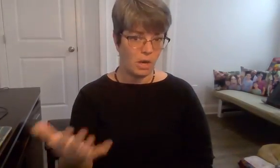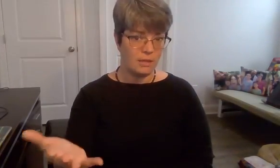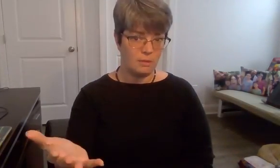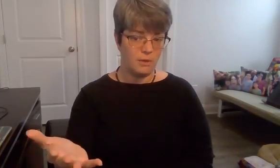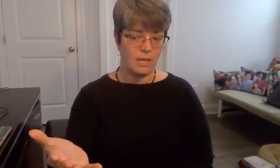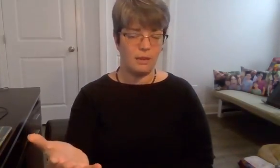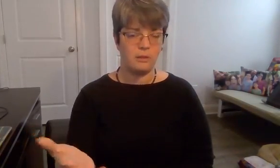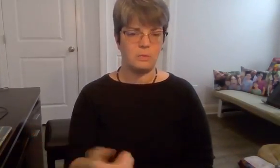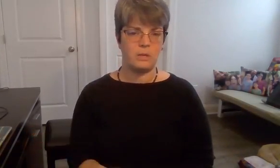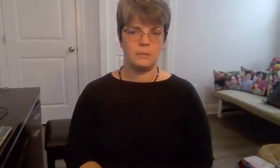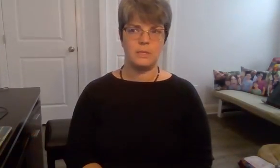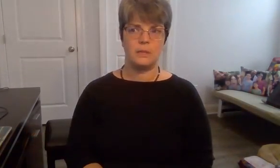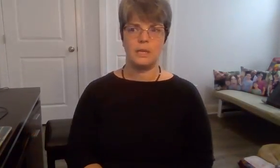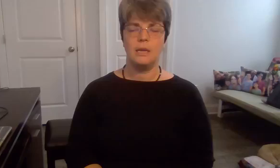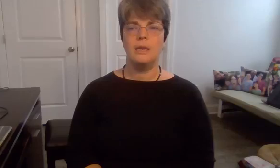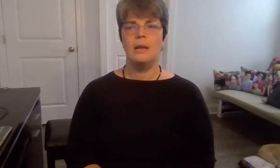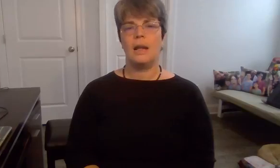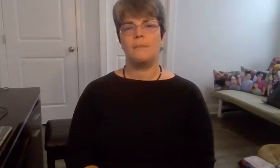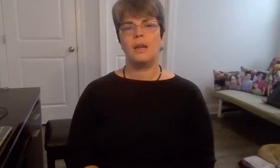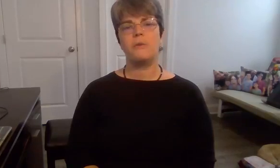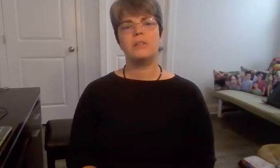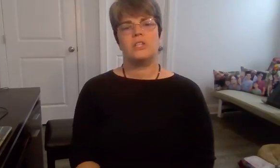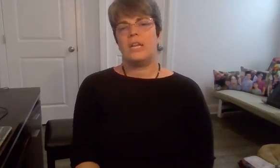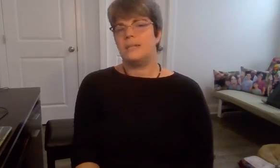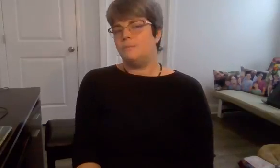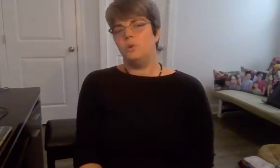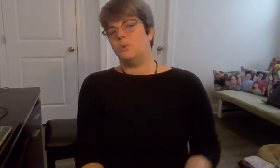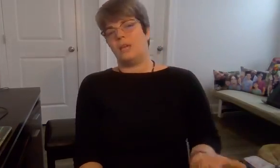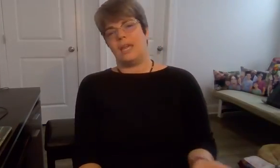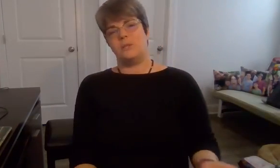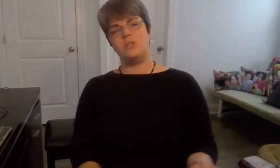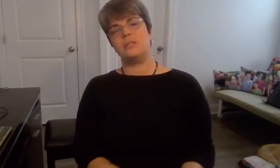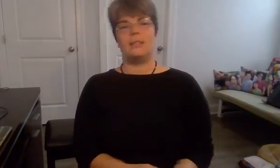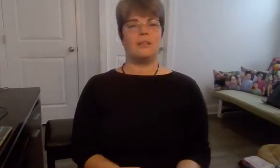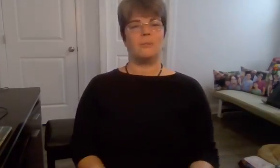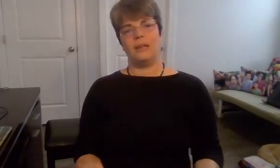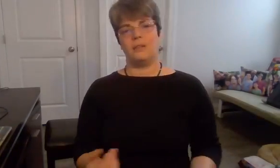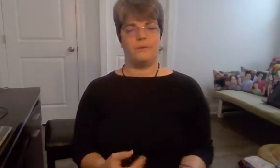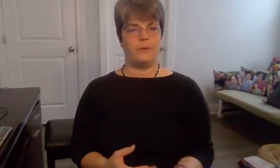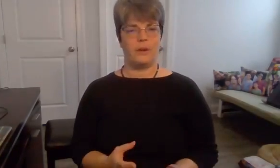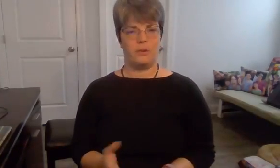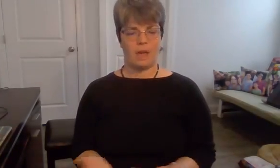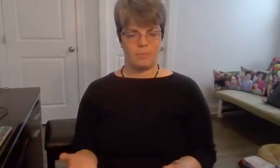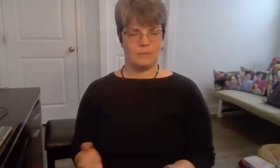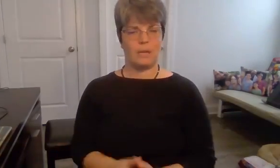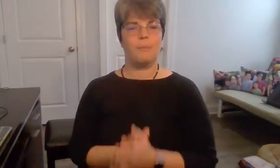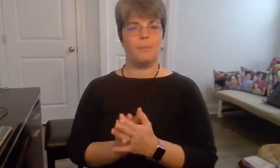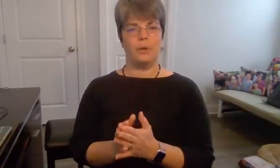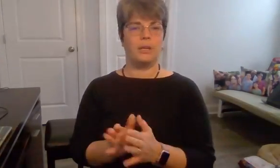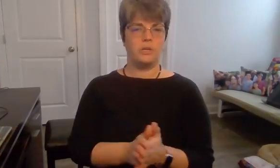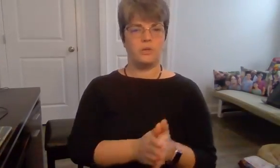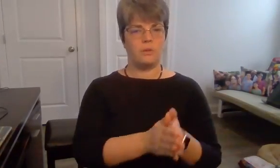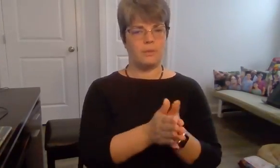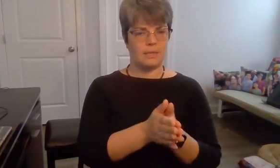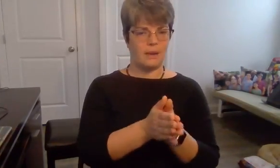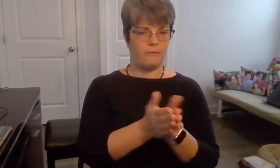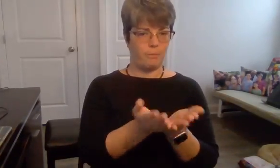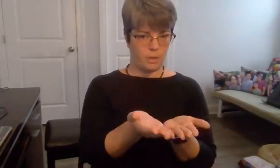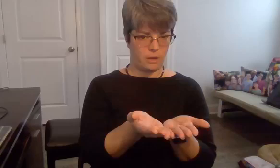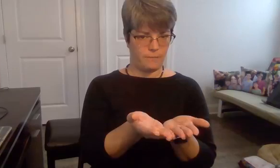to communicate or express themselves. Another one is a chance mutual gaze. You're just sitting there playing on the floor and you happen to pick up a book and you show them the sign for book,